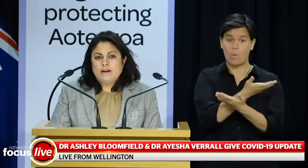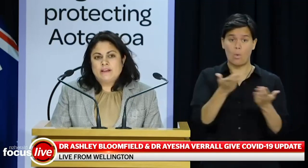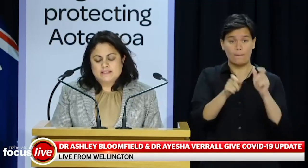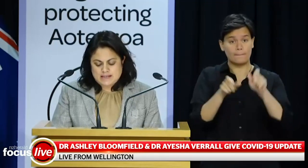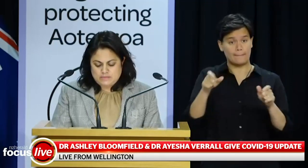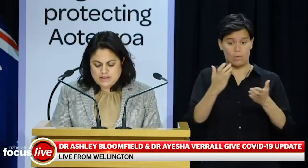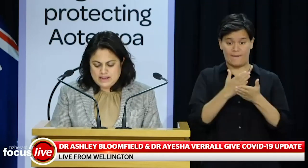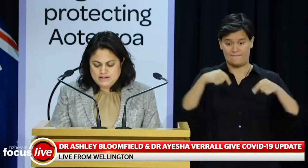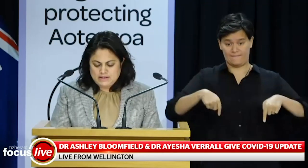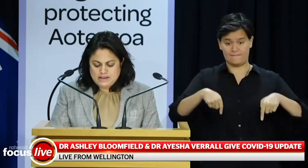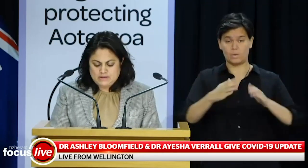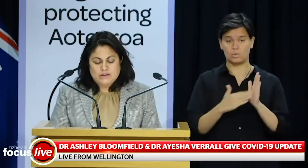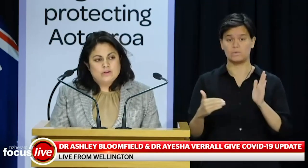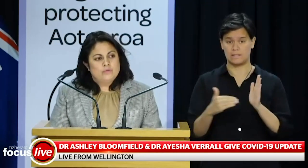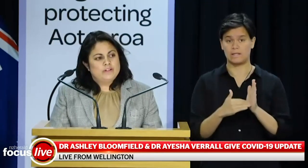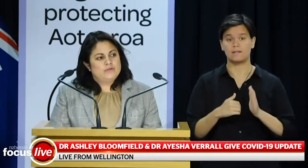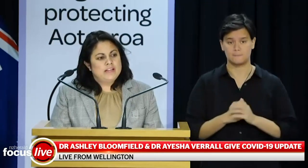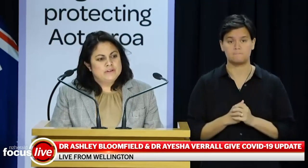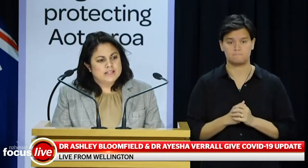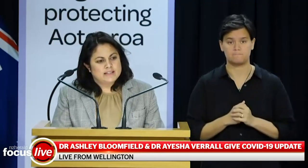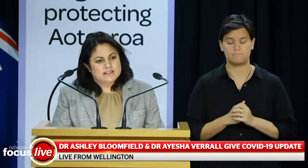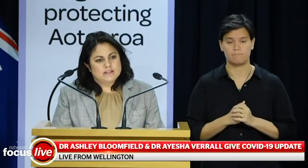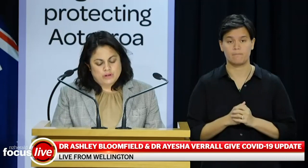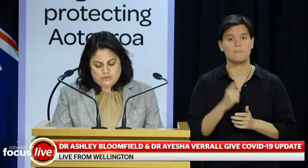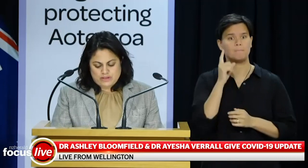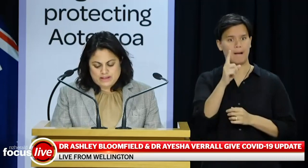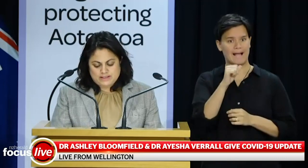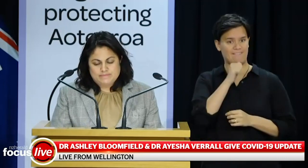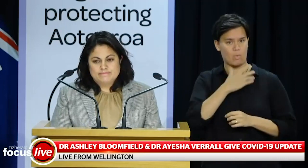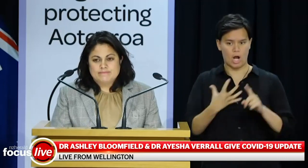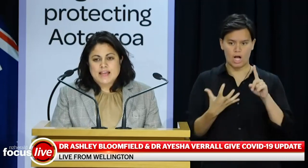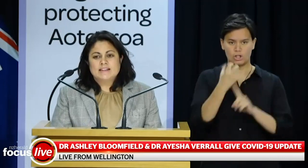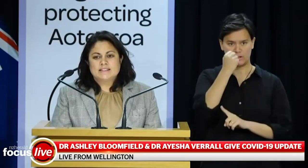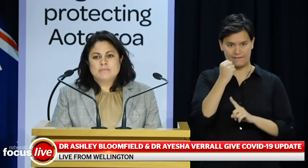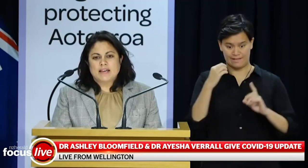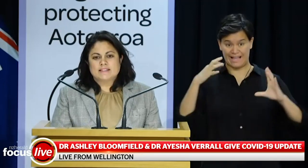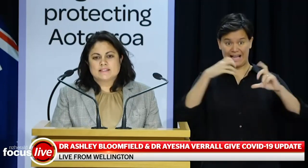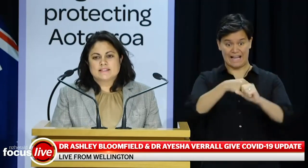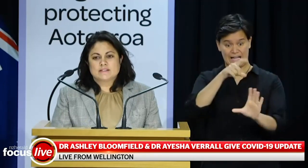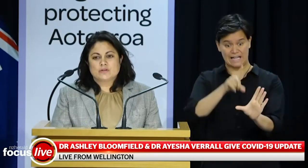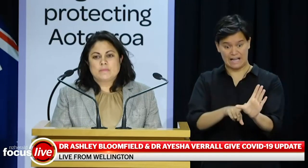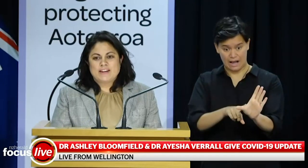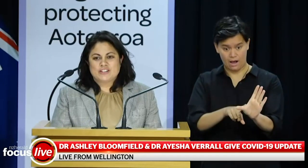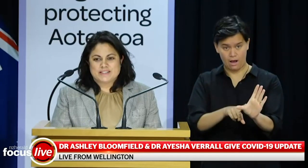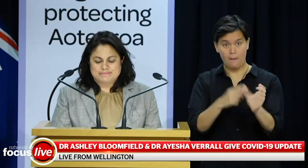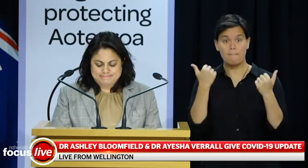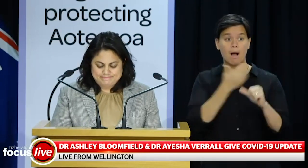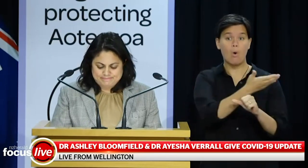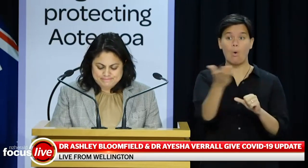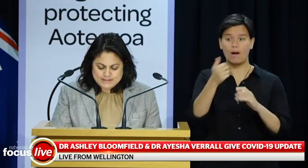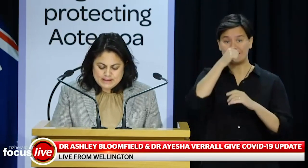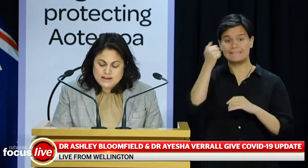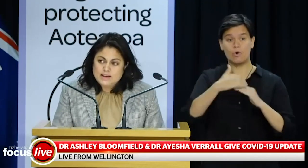having everyone vaccinated by the end of the year, we do need New Zealanders to work with us, and in some cases, to be patient.